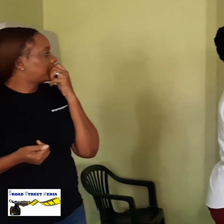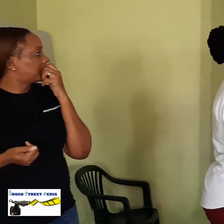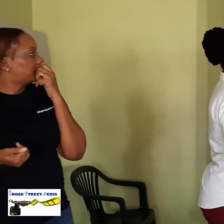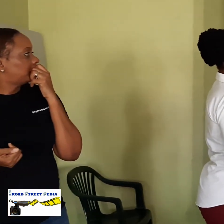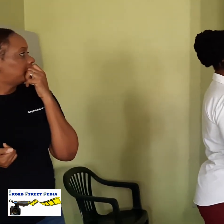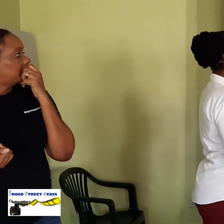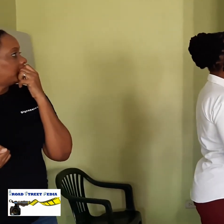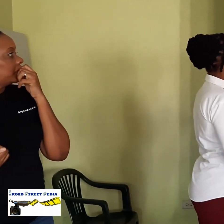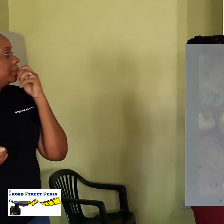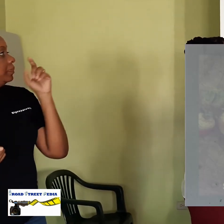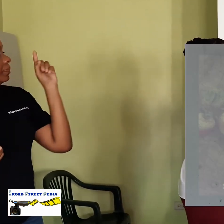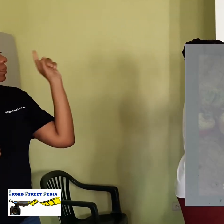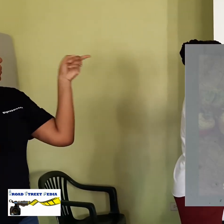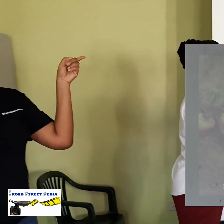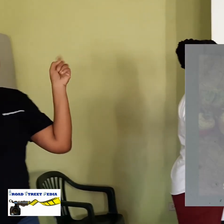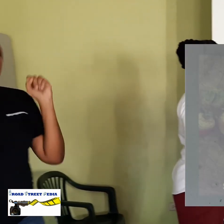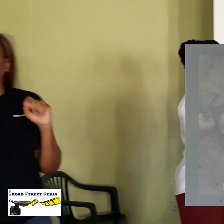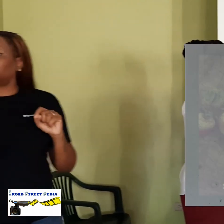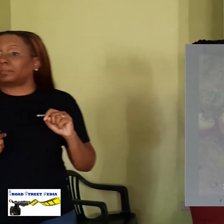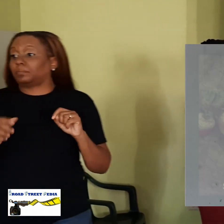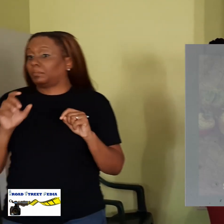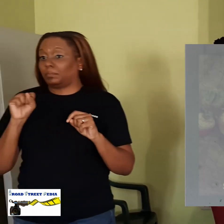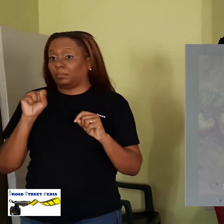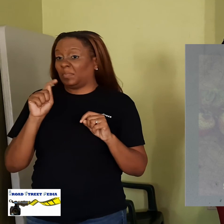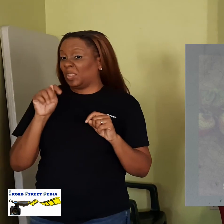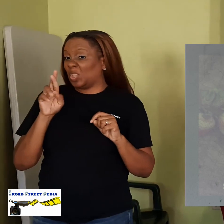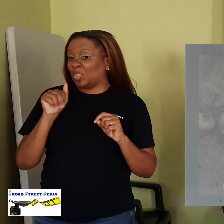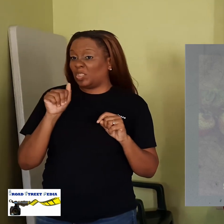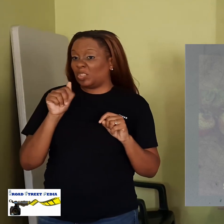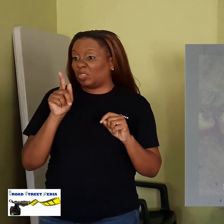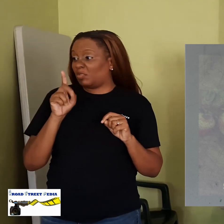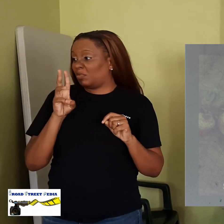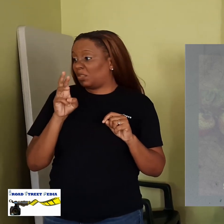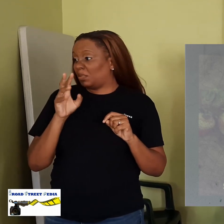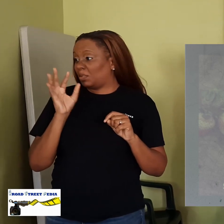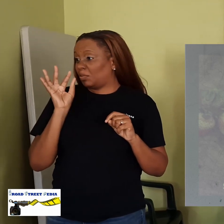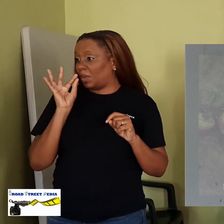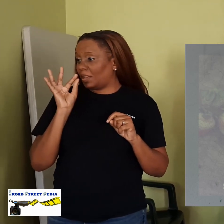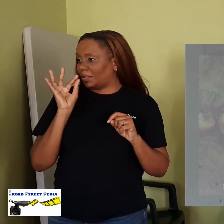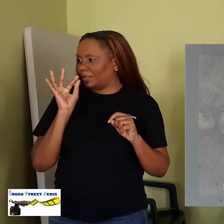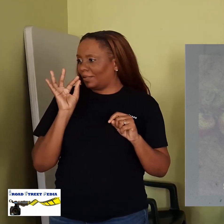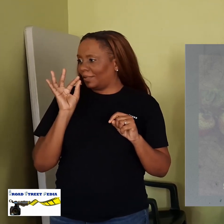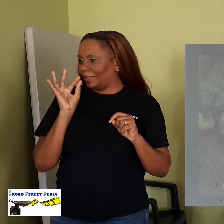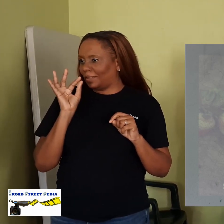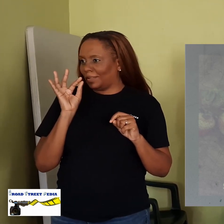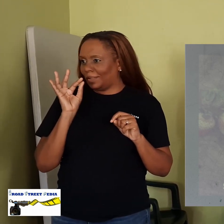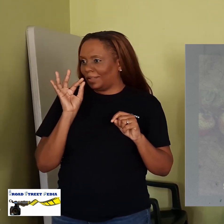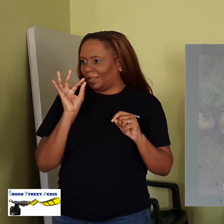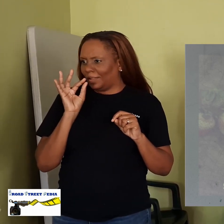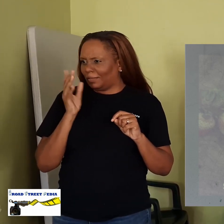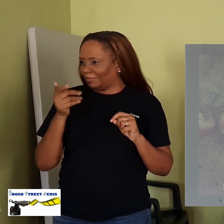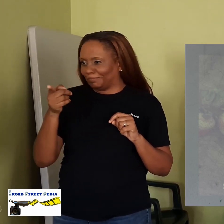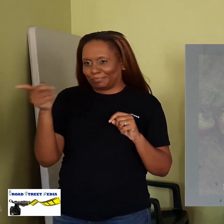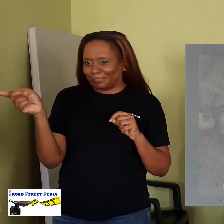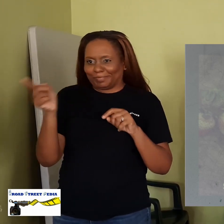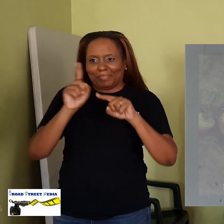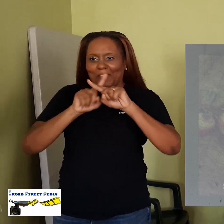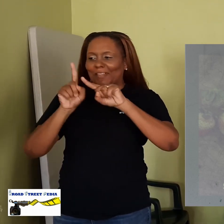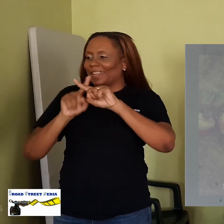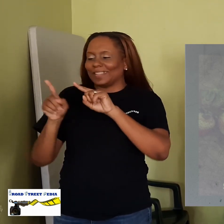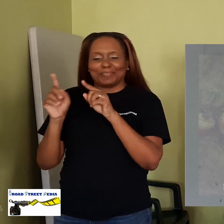No. We have strawberries. As you can see, the strawberry is turning its color, and you can say